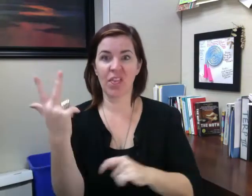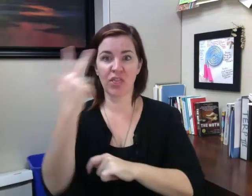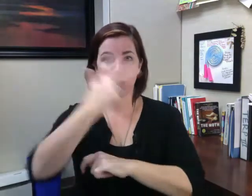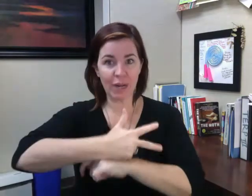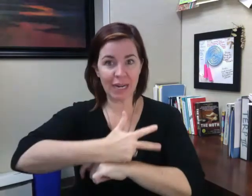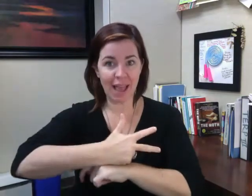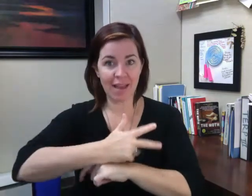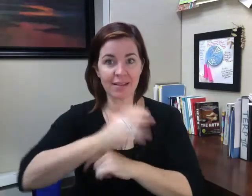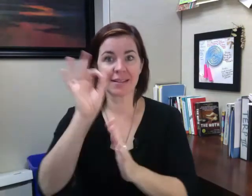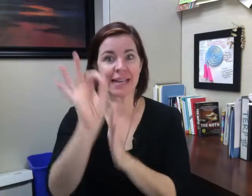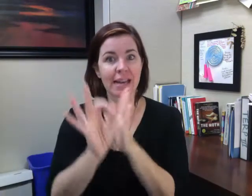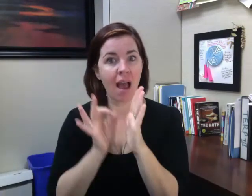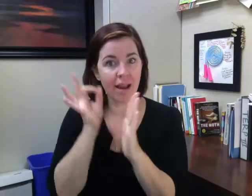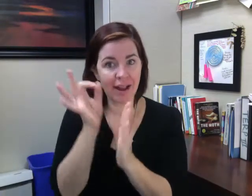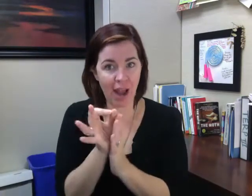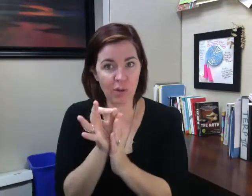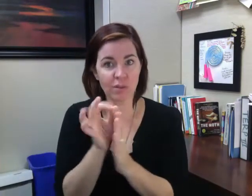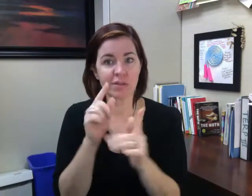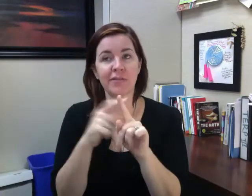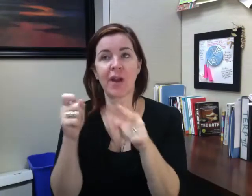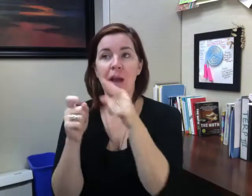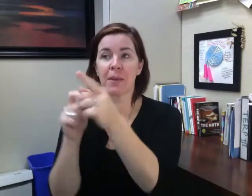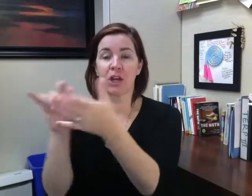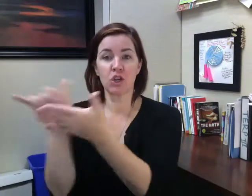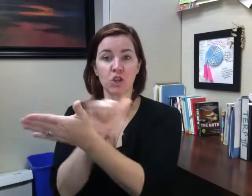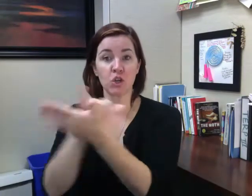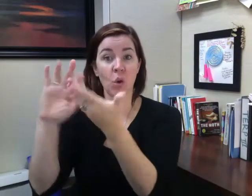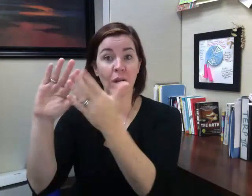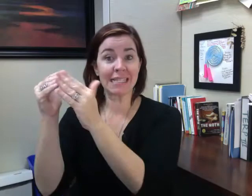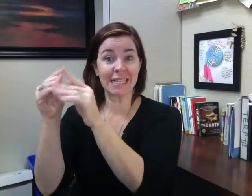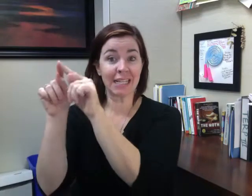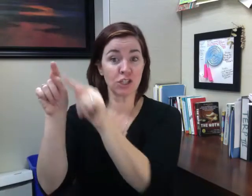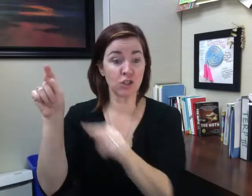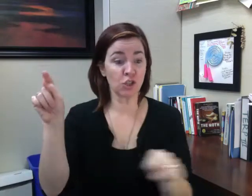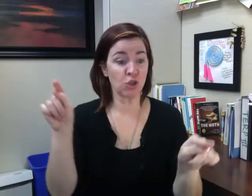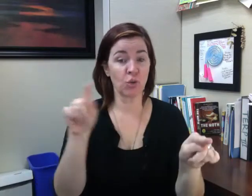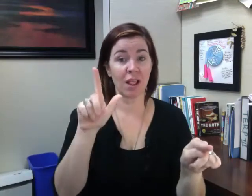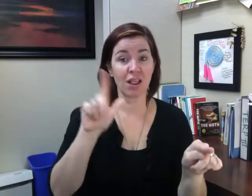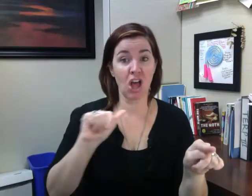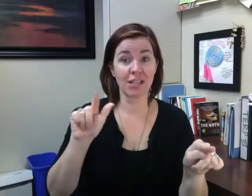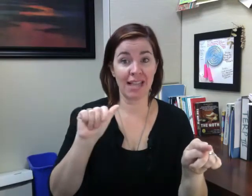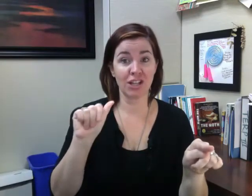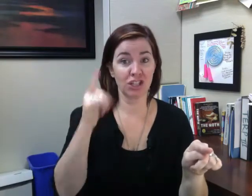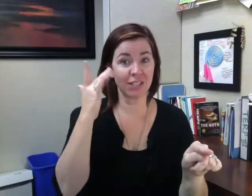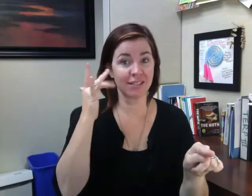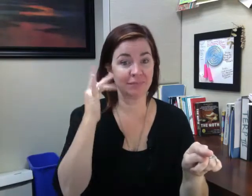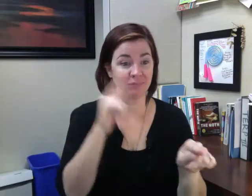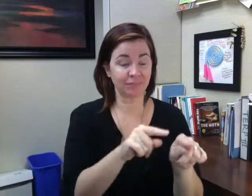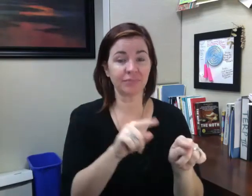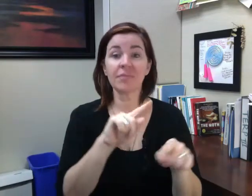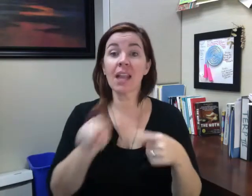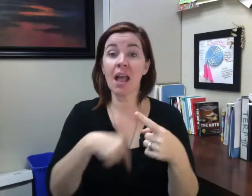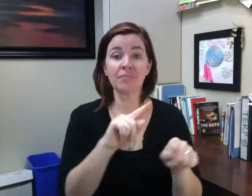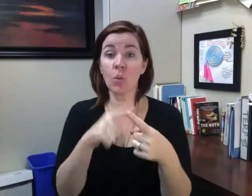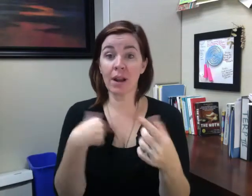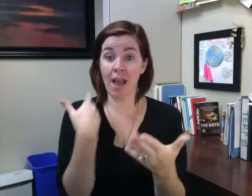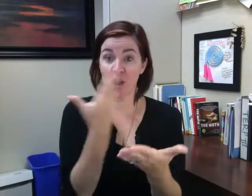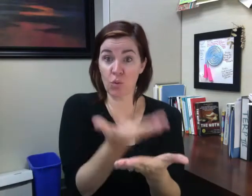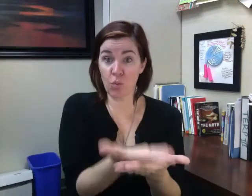York City to Los Angeles. And by the time I got to LA, let me tell you, I was worn